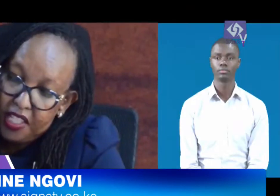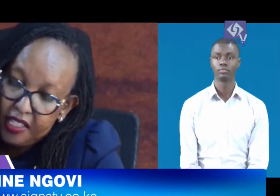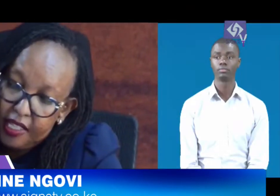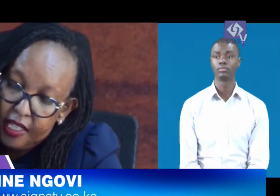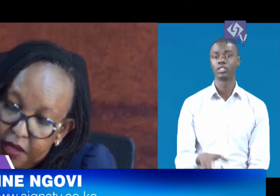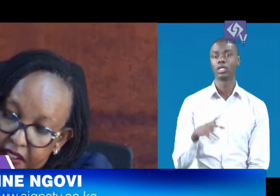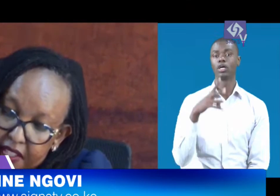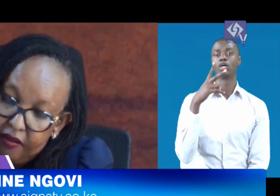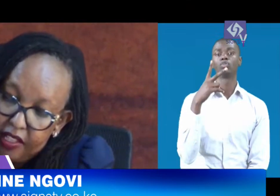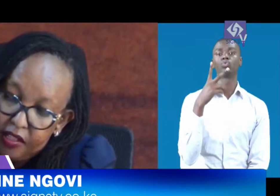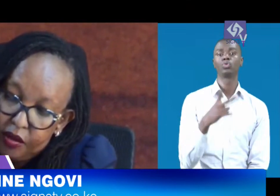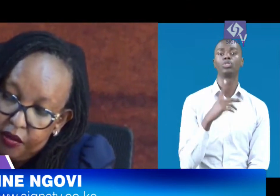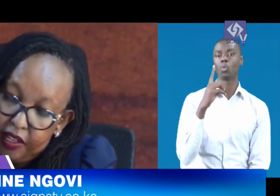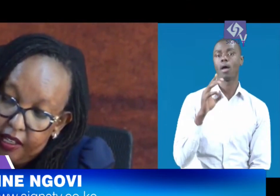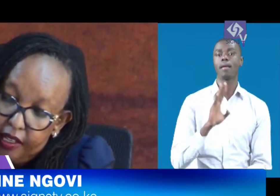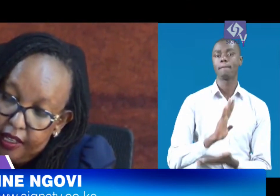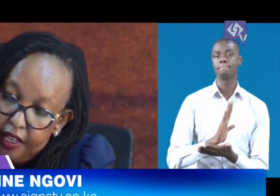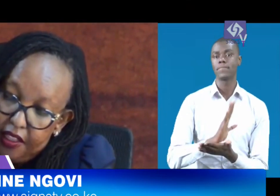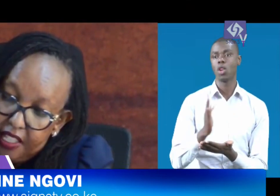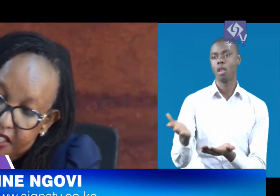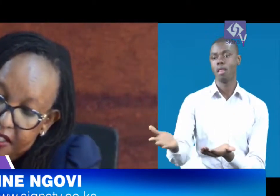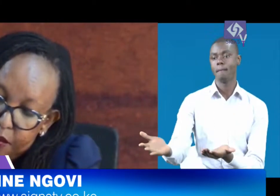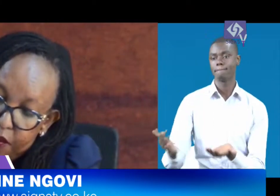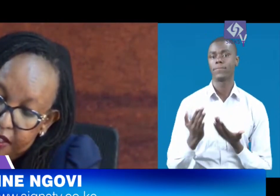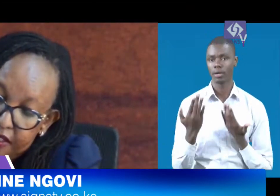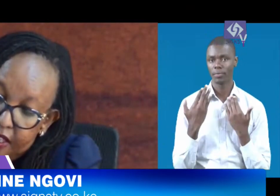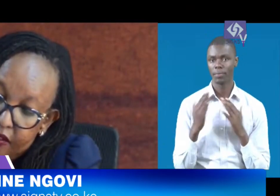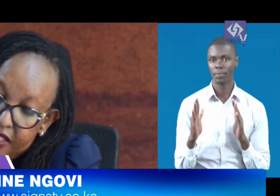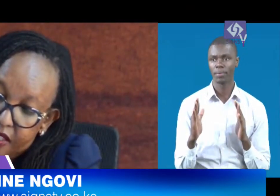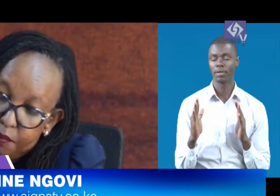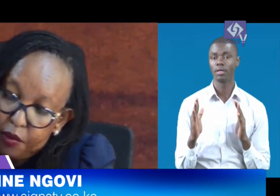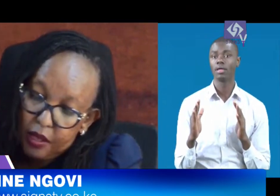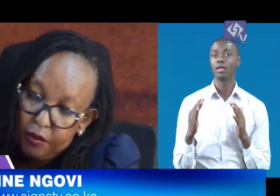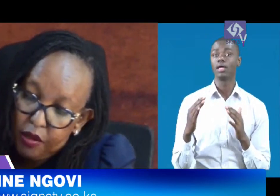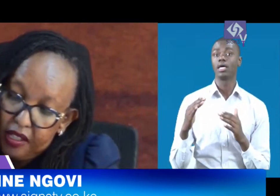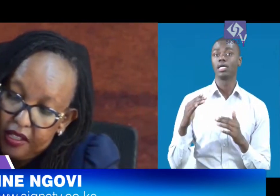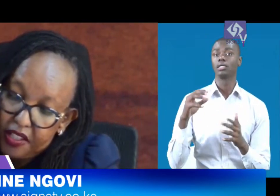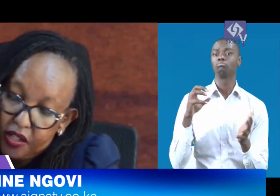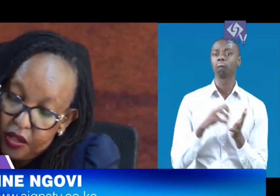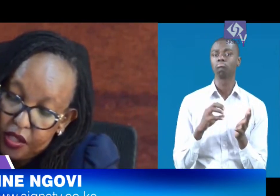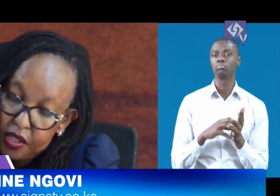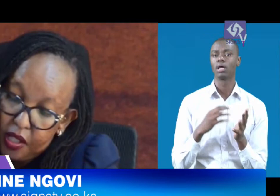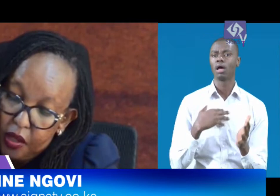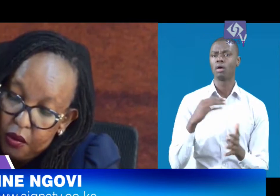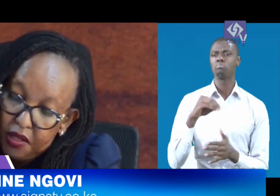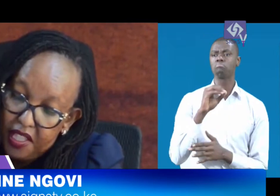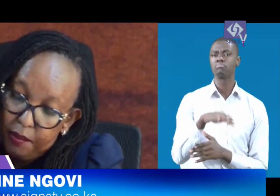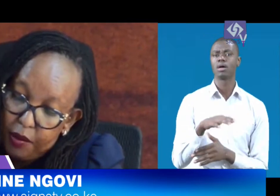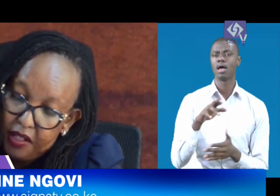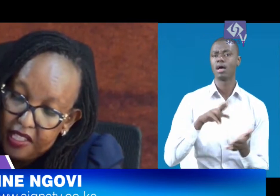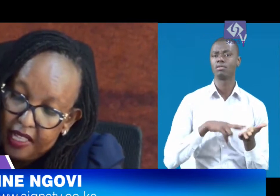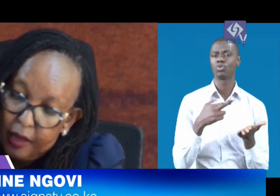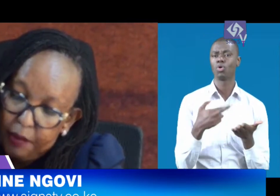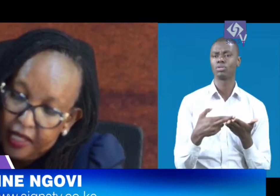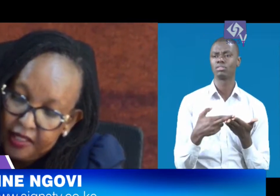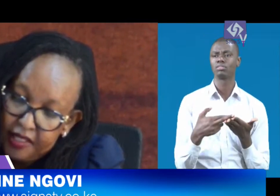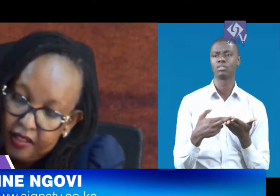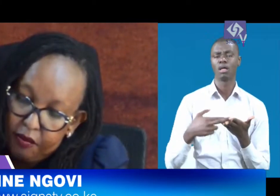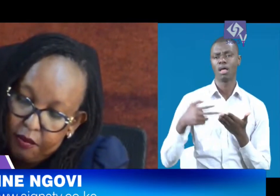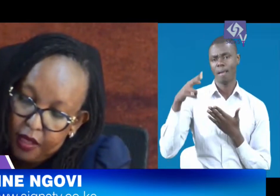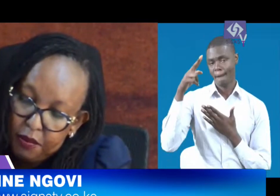1 million shillings has been recovered so far, and that the respondents have a disposable resource which the police